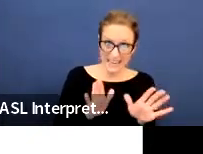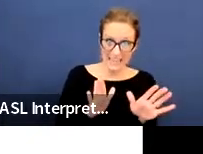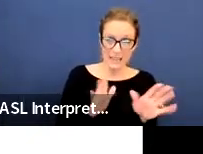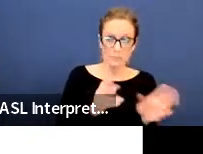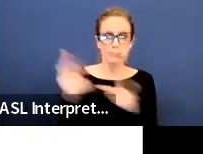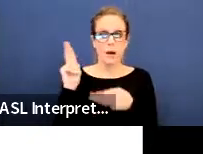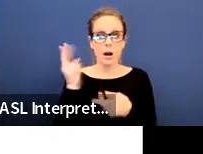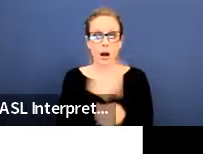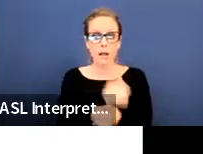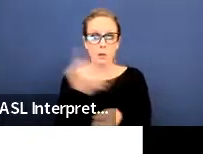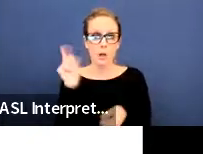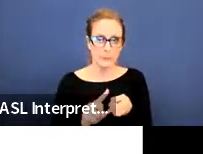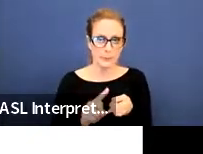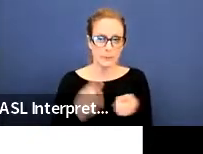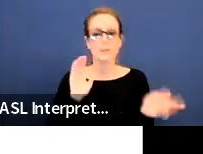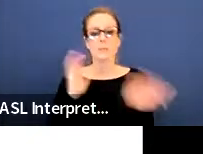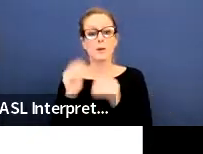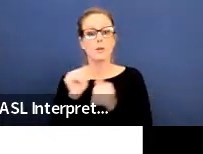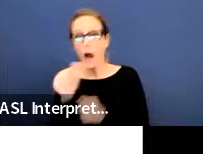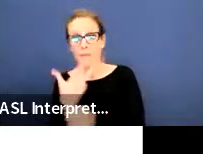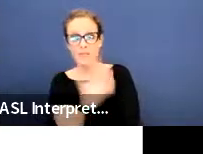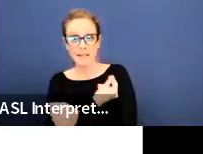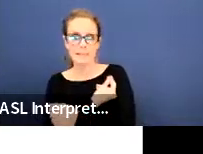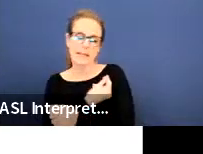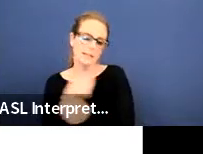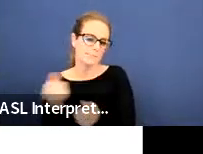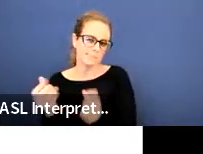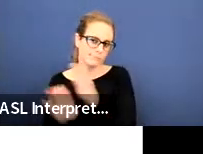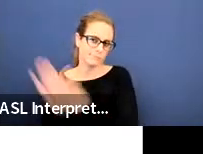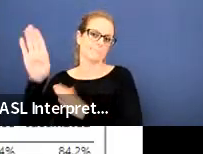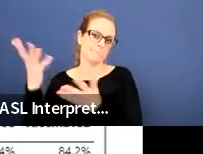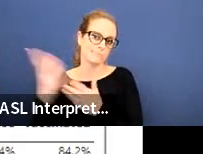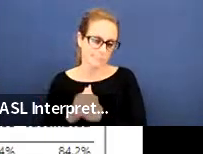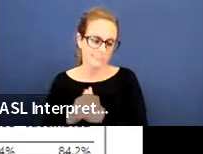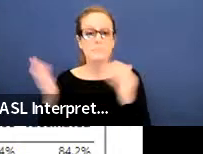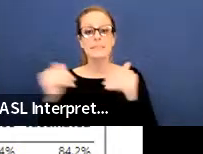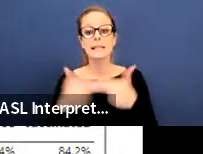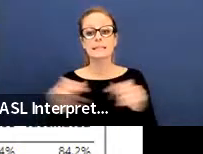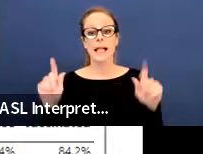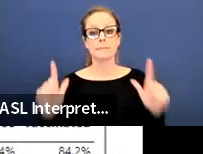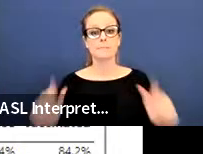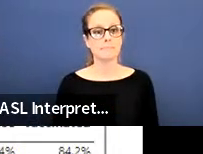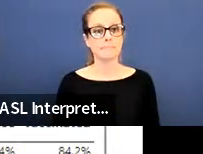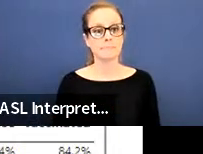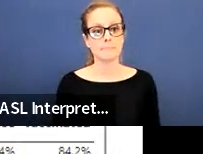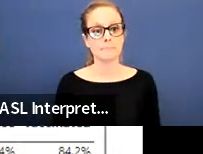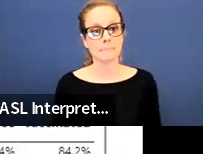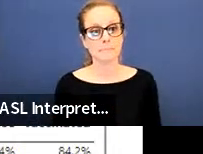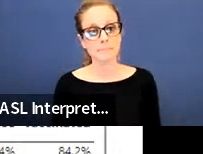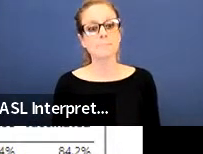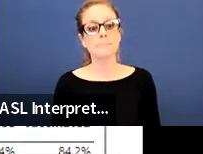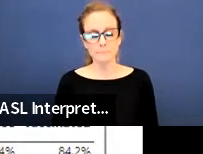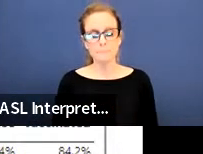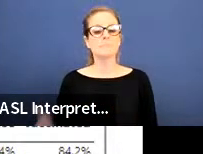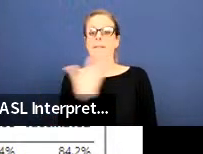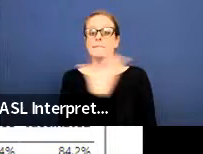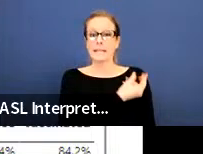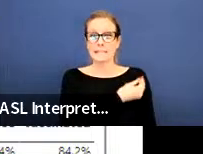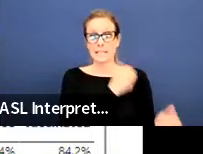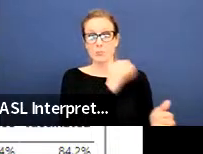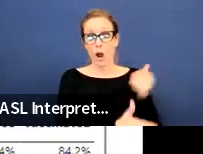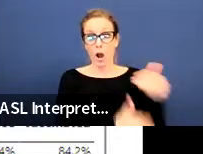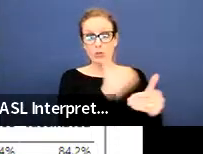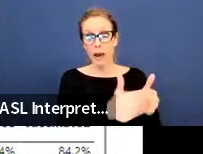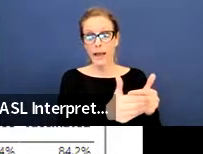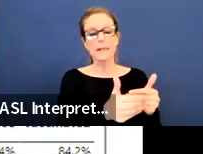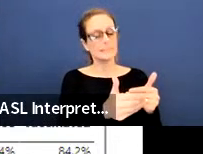then again among vaccinated and boosted people. Next slide, please. Vaccination progress continues.